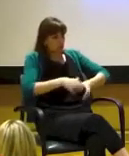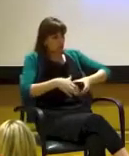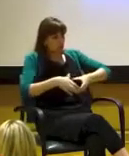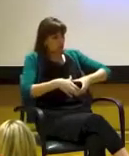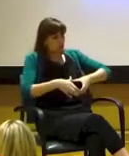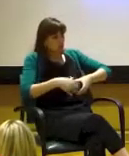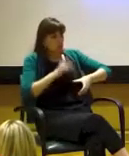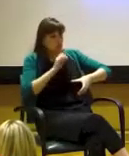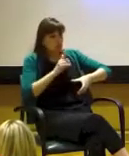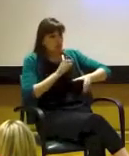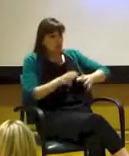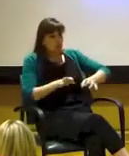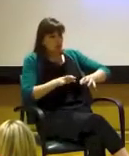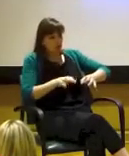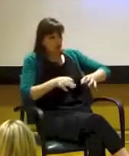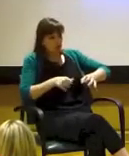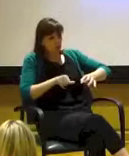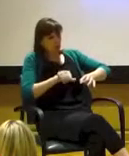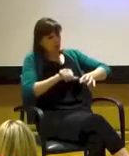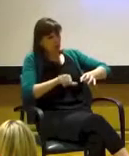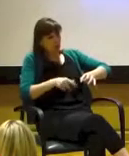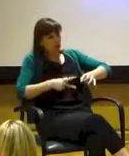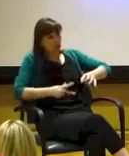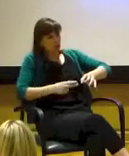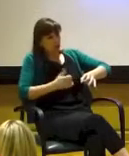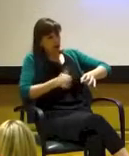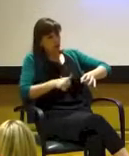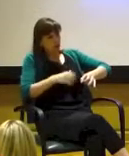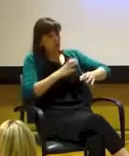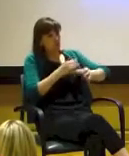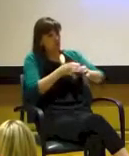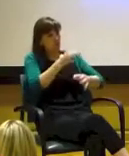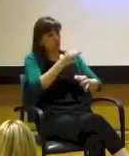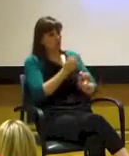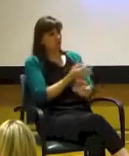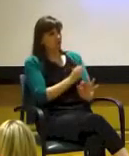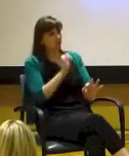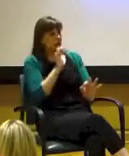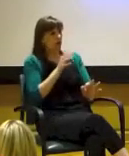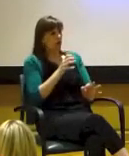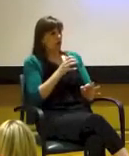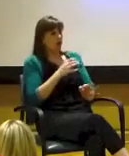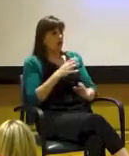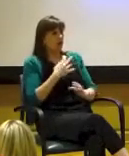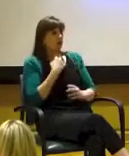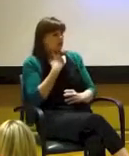it's important to cut through that so the cord is free, not constrained.